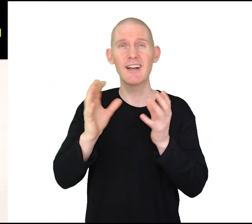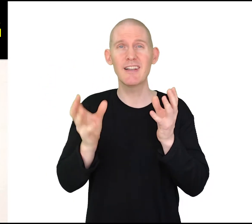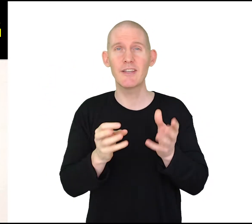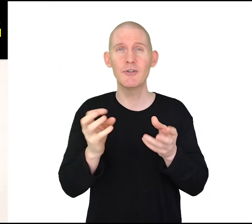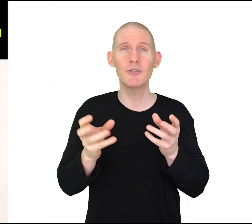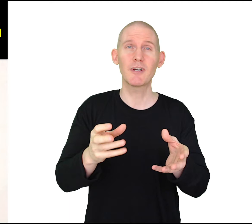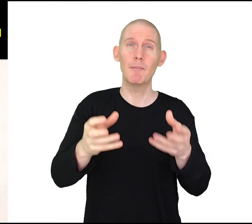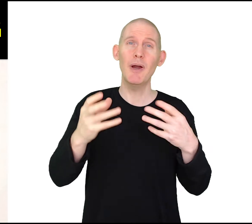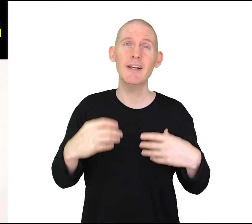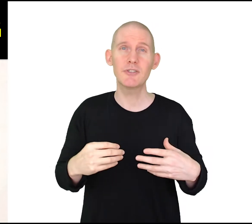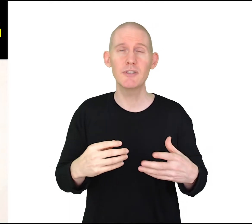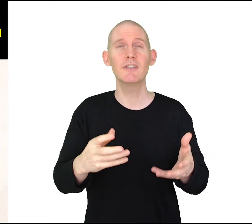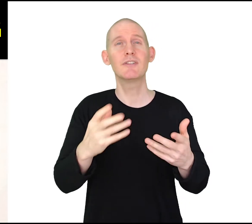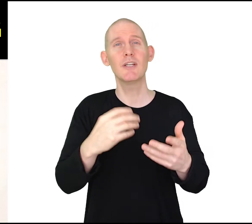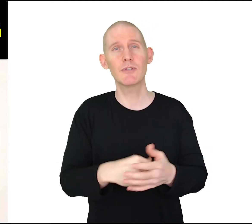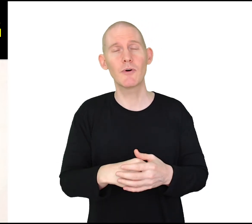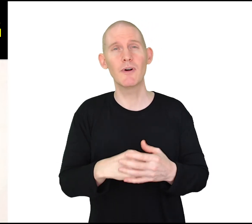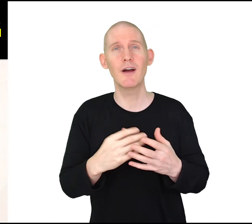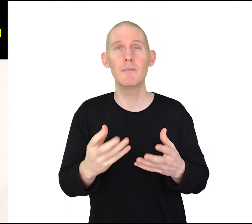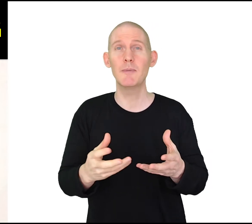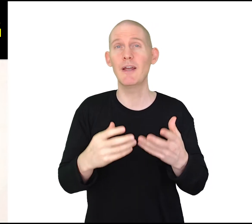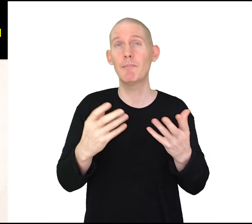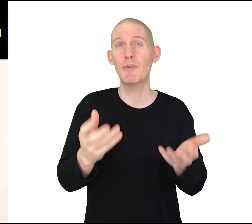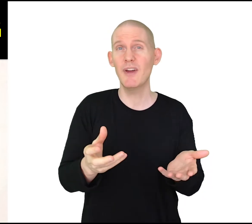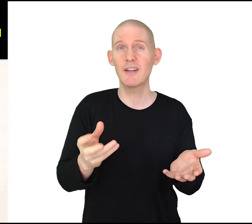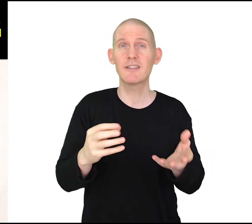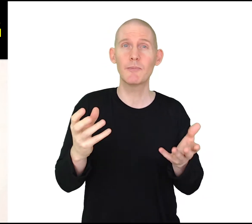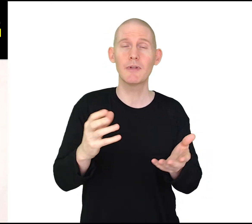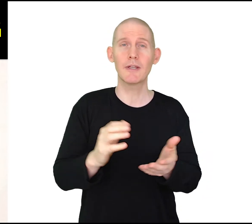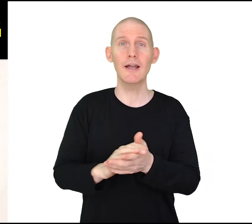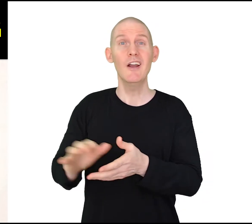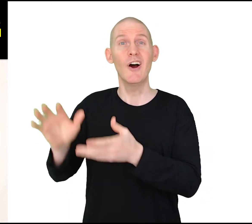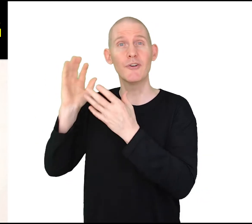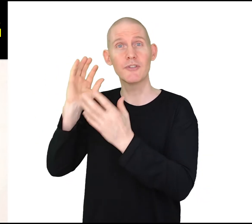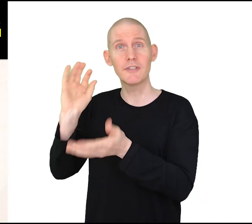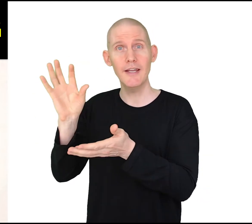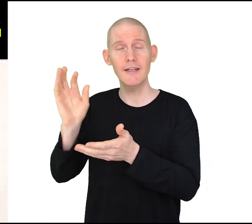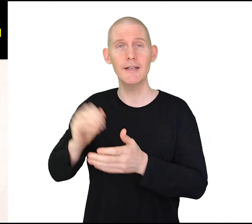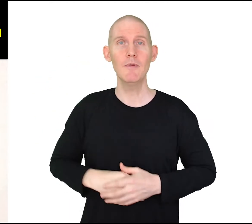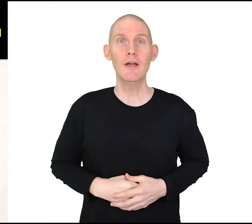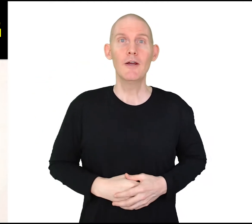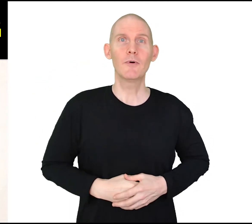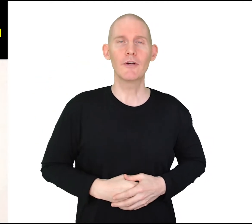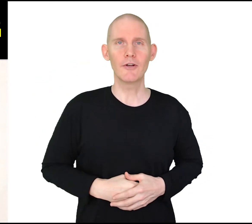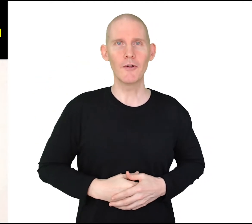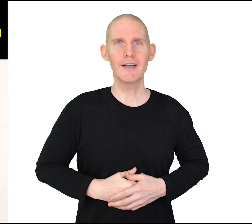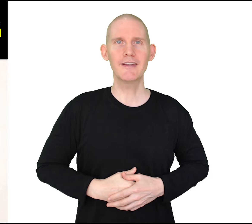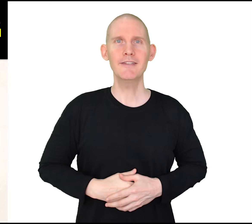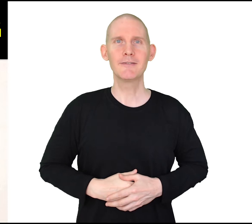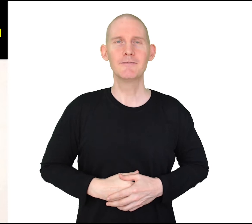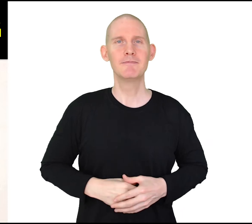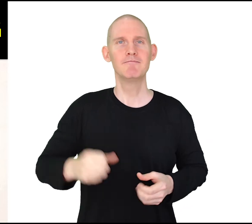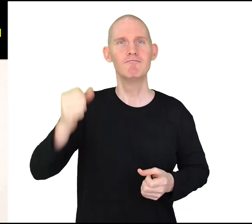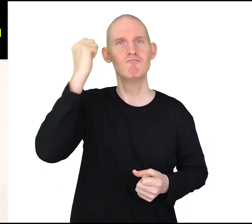like, you're compassionate, you see what's going on, maybe empathetic, something like that. Understanding, we're going to go like this.